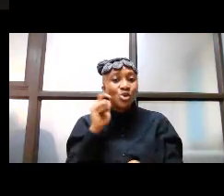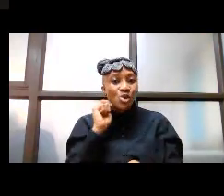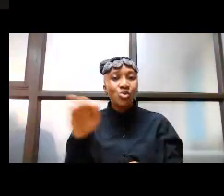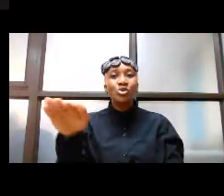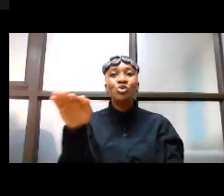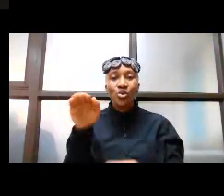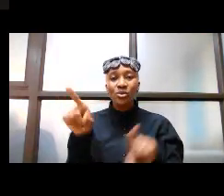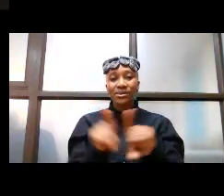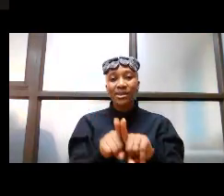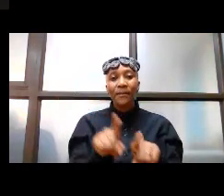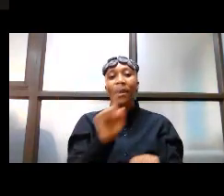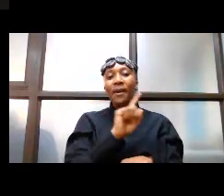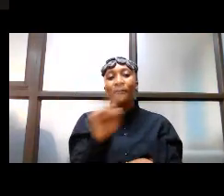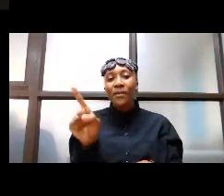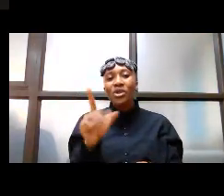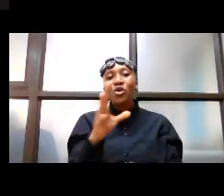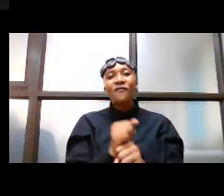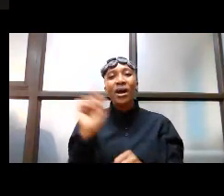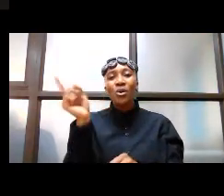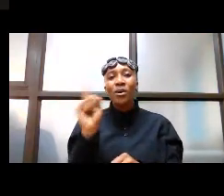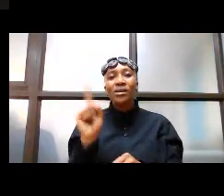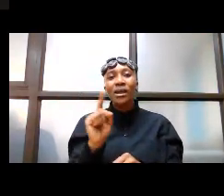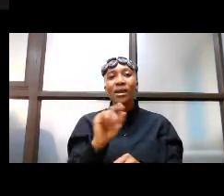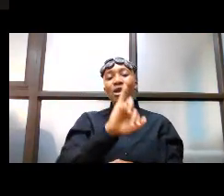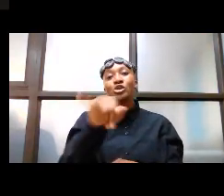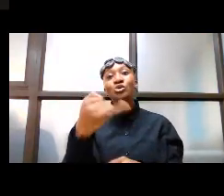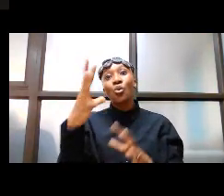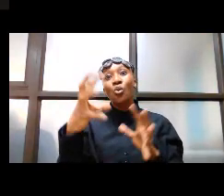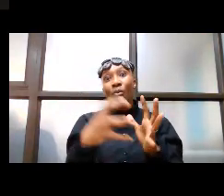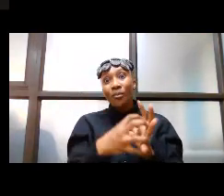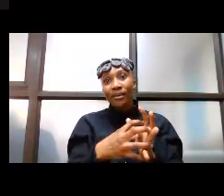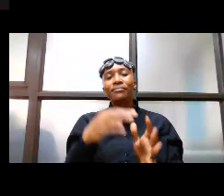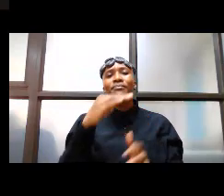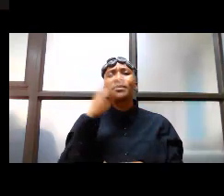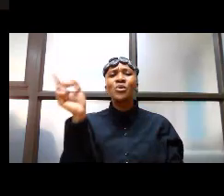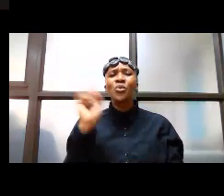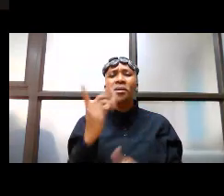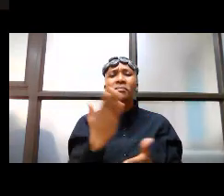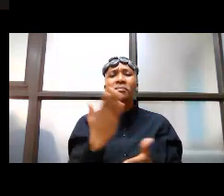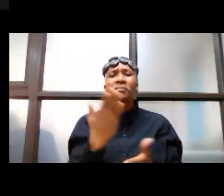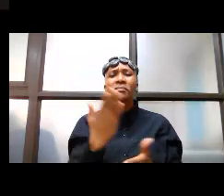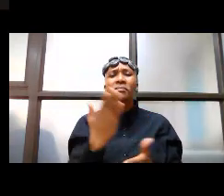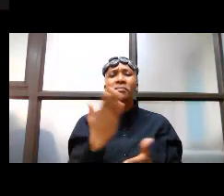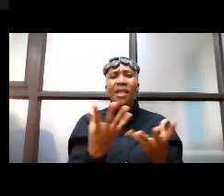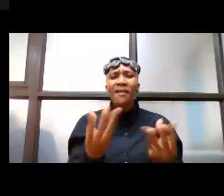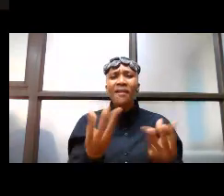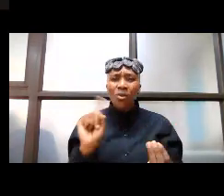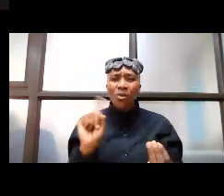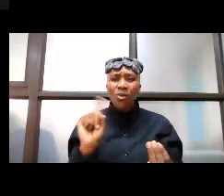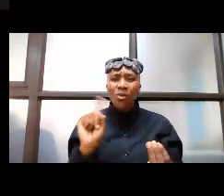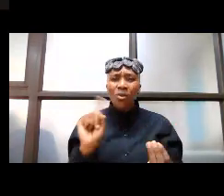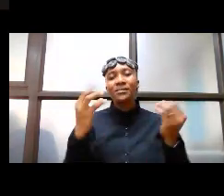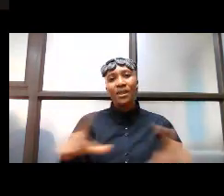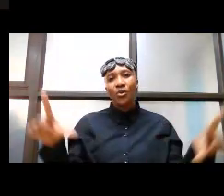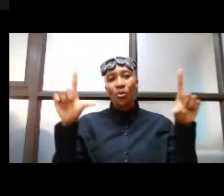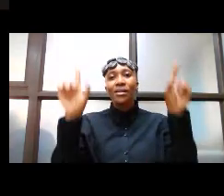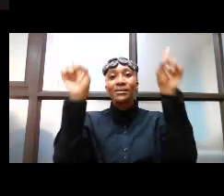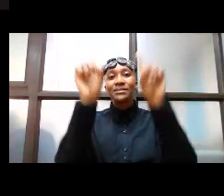find in Gauteng province, at least they might find a multi sort of lingual special schools for the